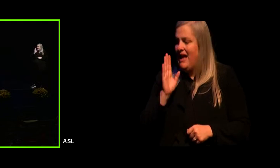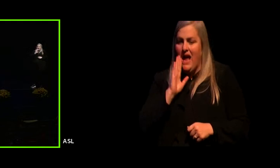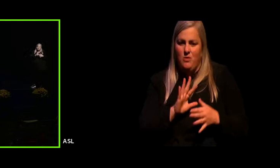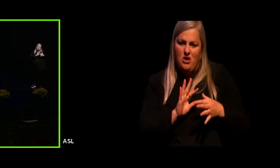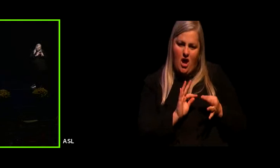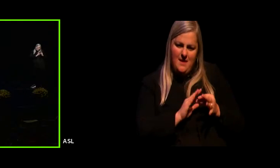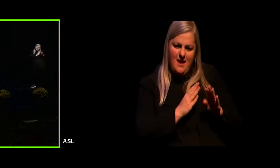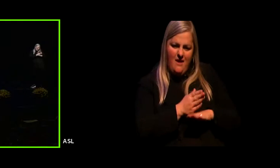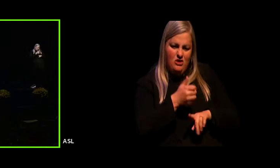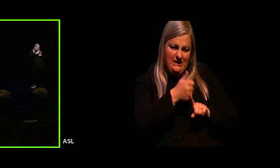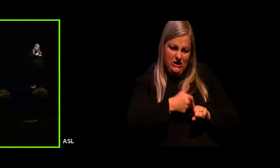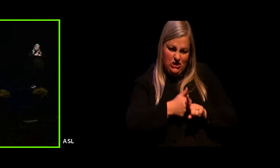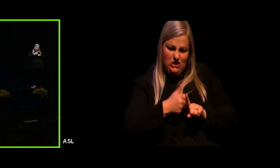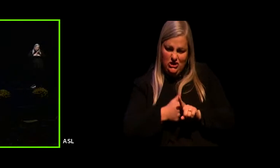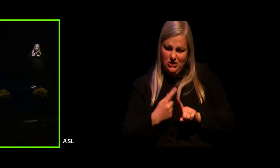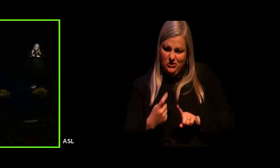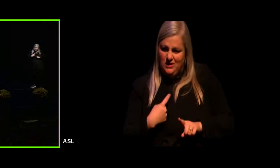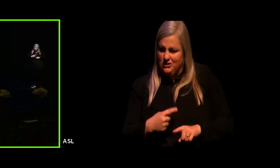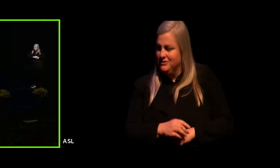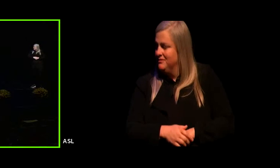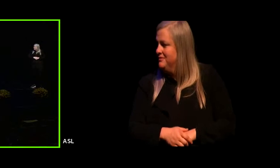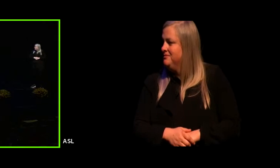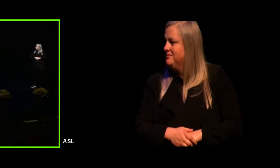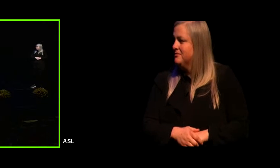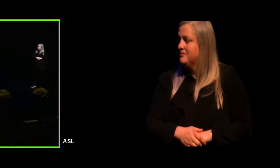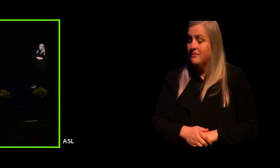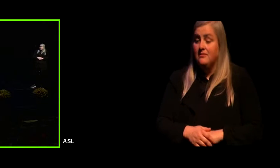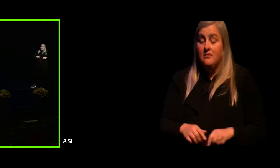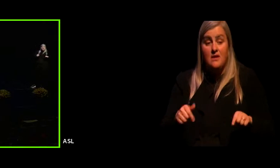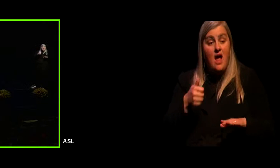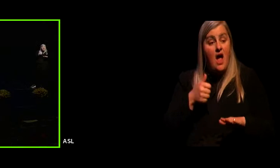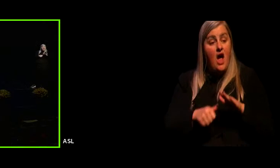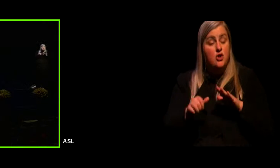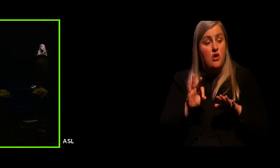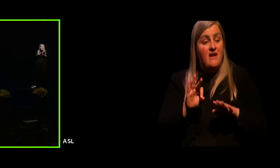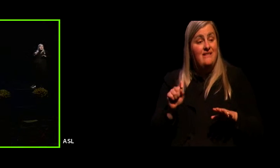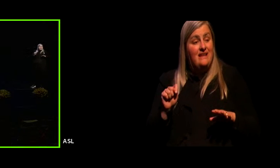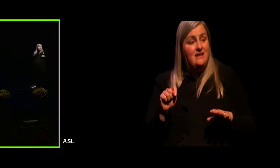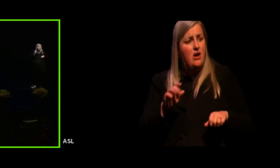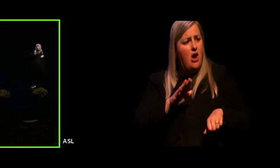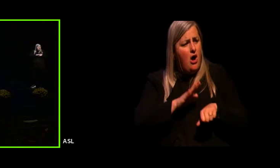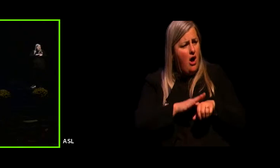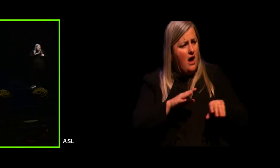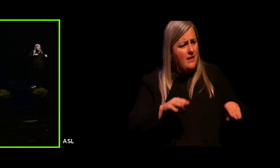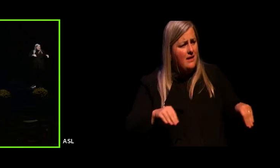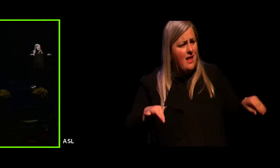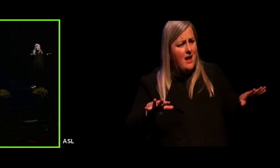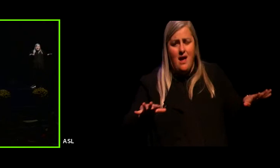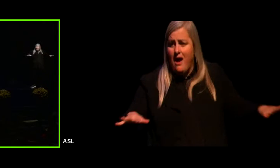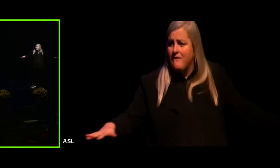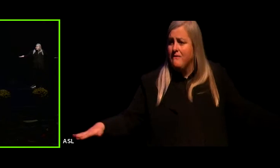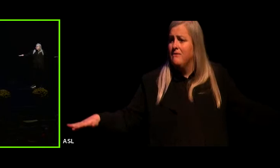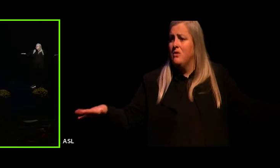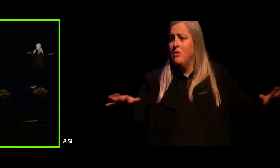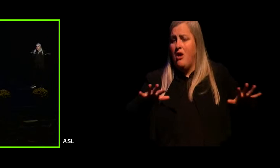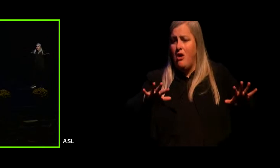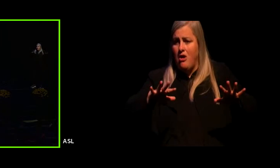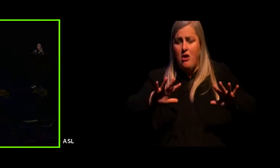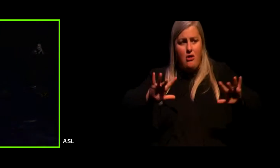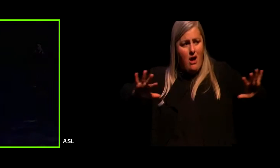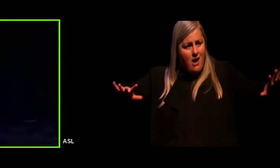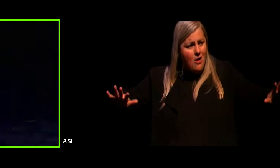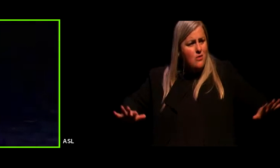them. So it's not just under your feet. It's on the land everywhere around you. Okay.